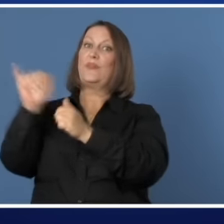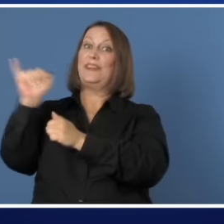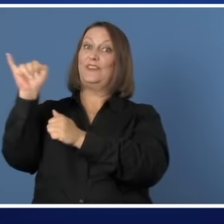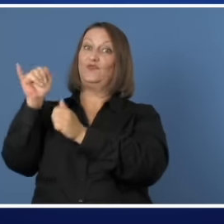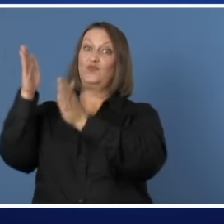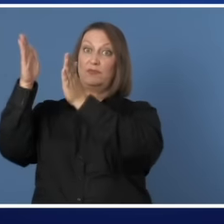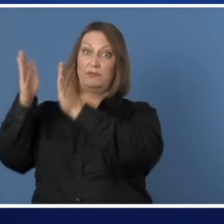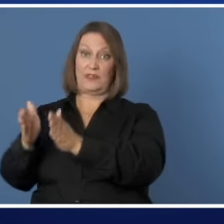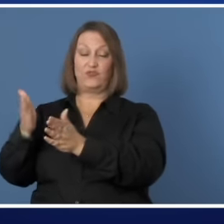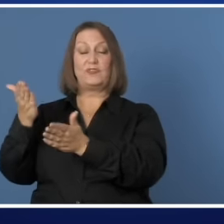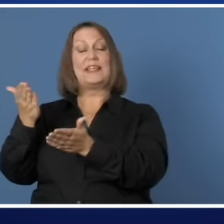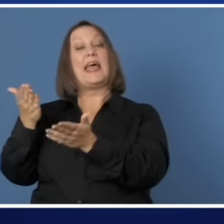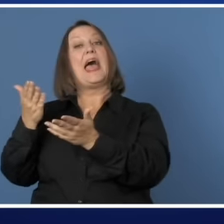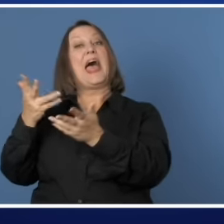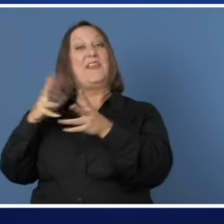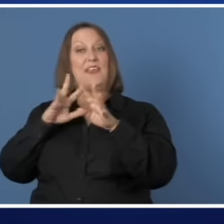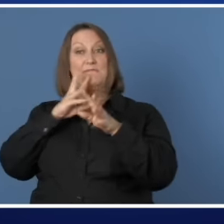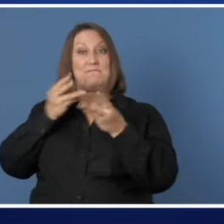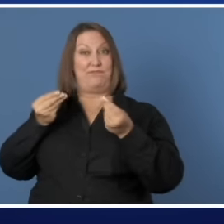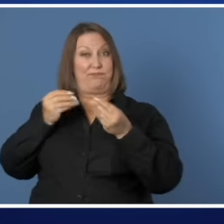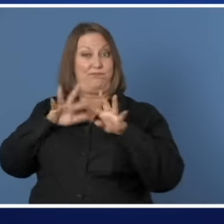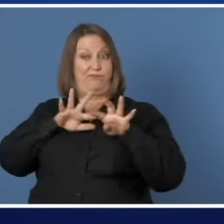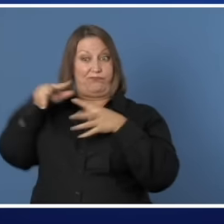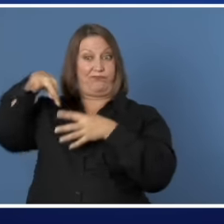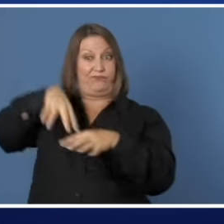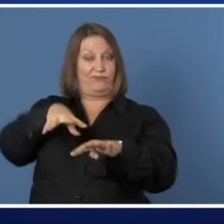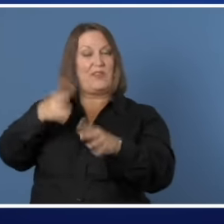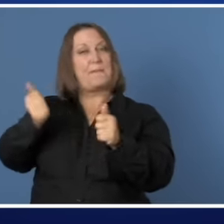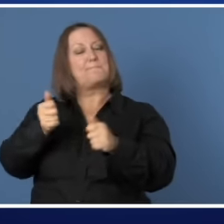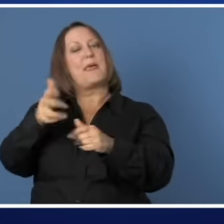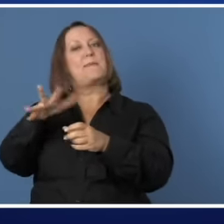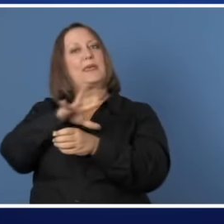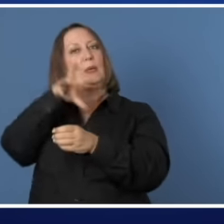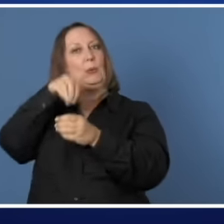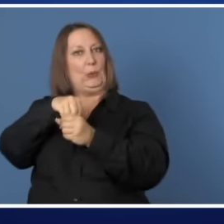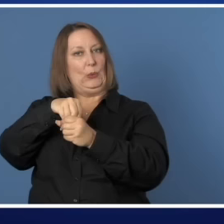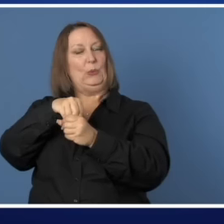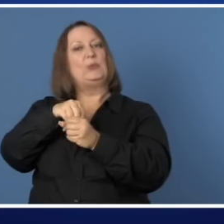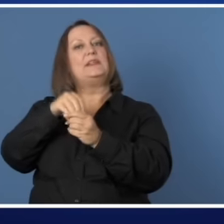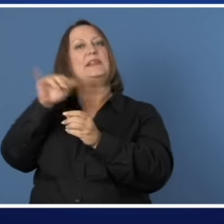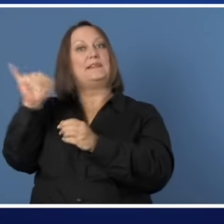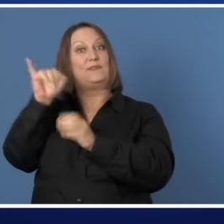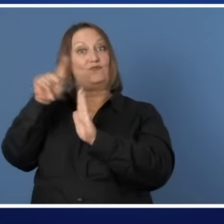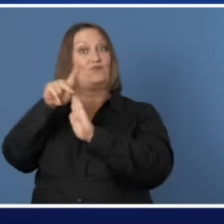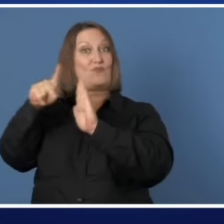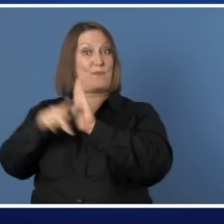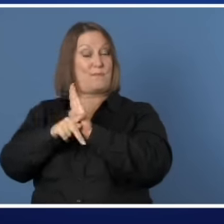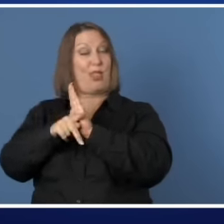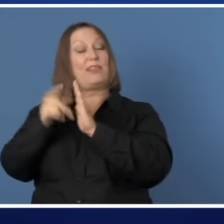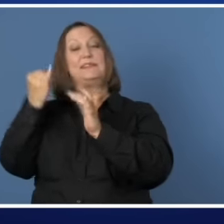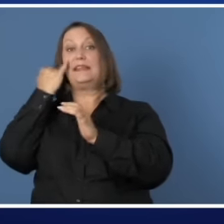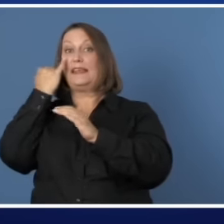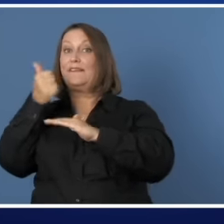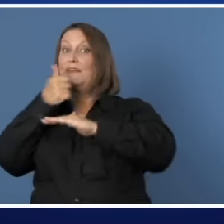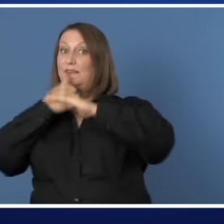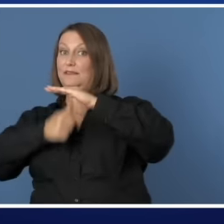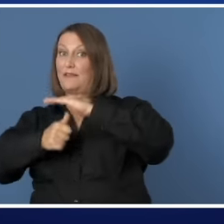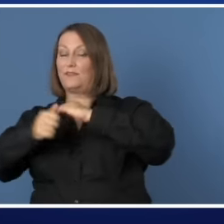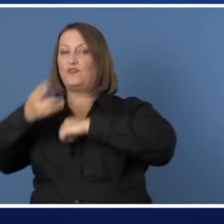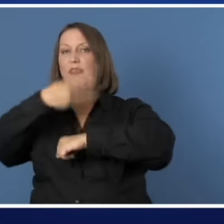Debris flow may be covered by flood insurance policies from the National Flood Insurance